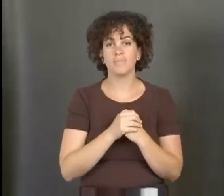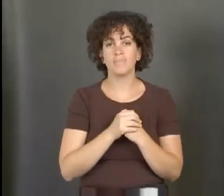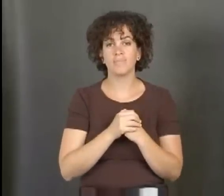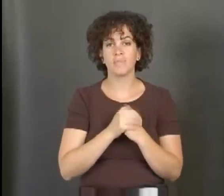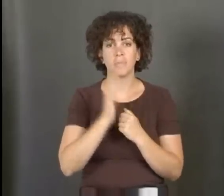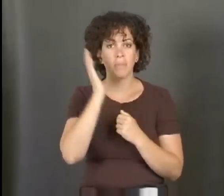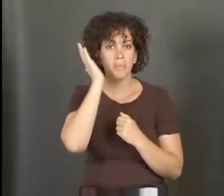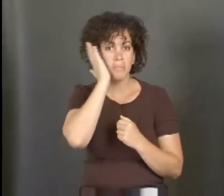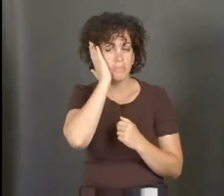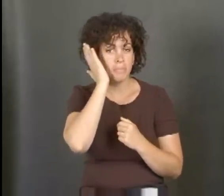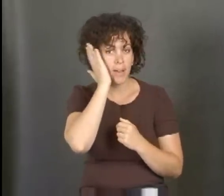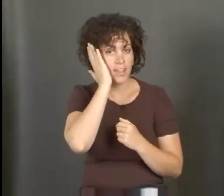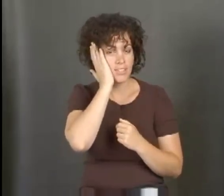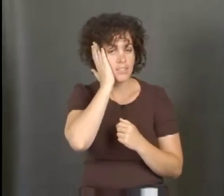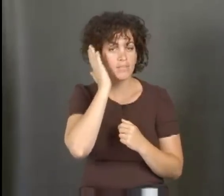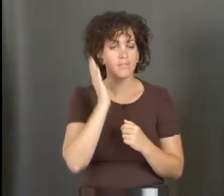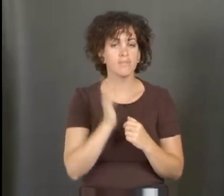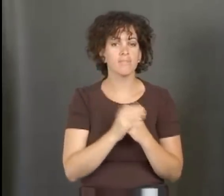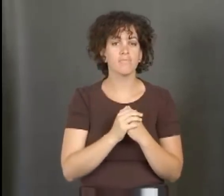Chair. Bed.